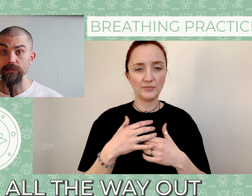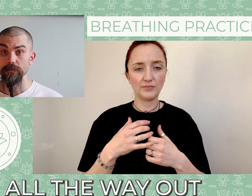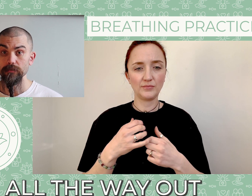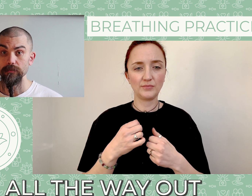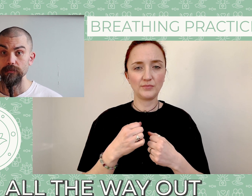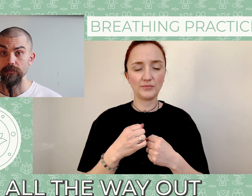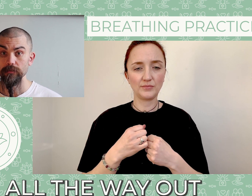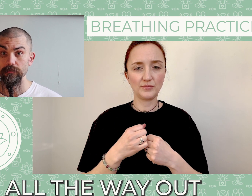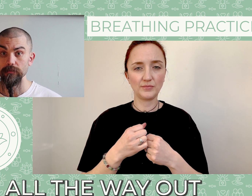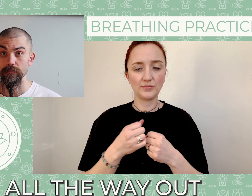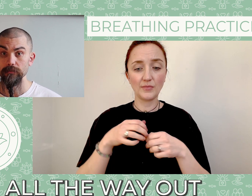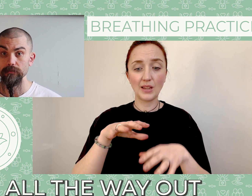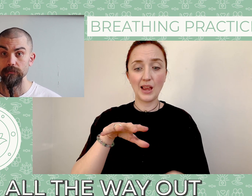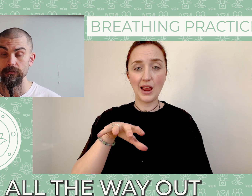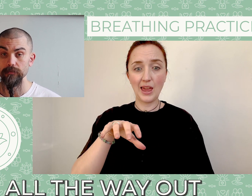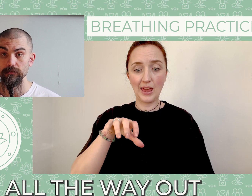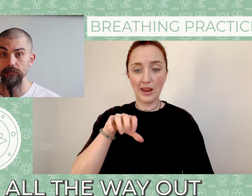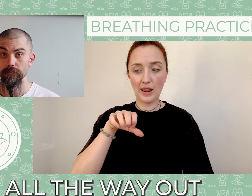all the way out.